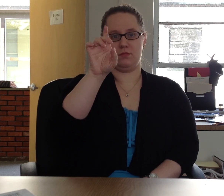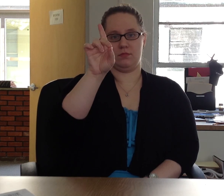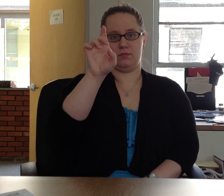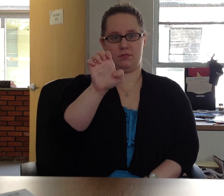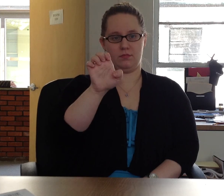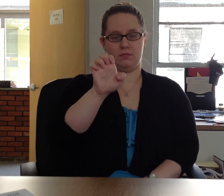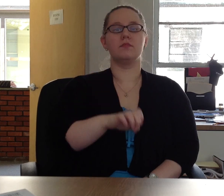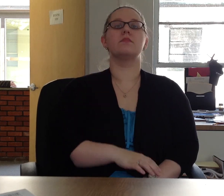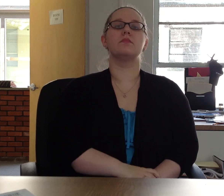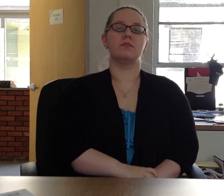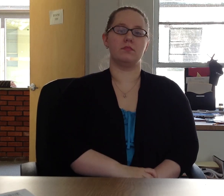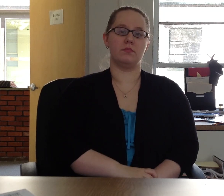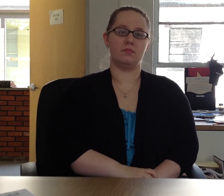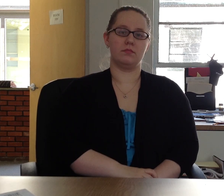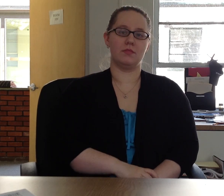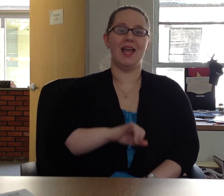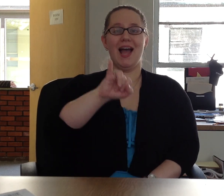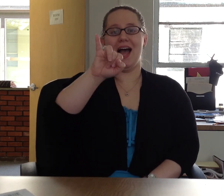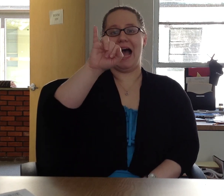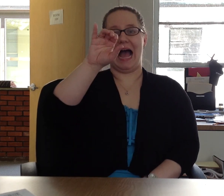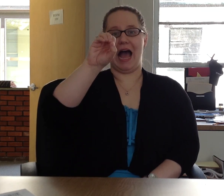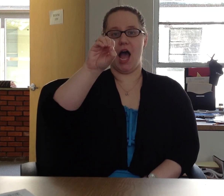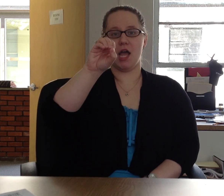formaldehyde, iodine,